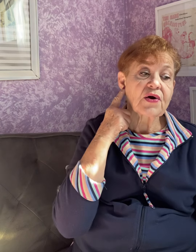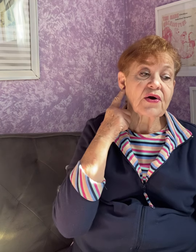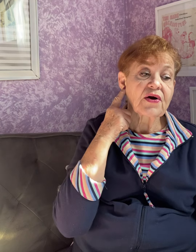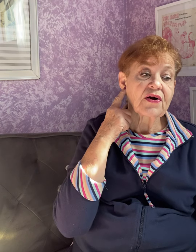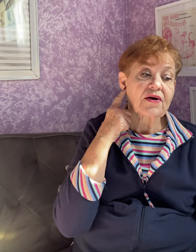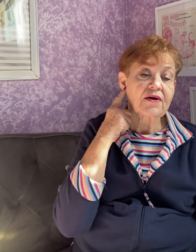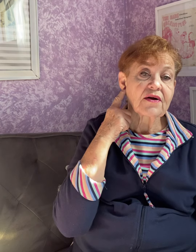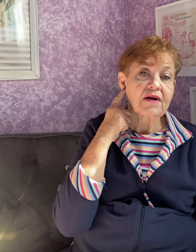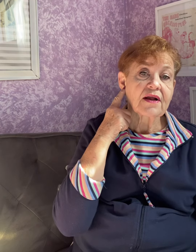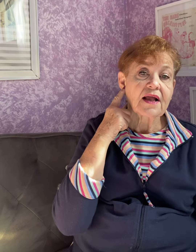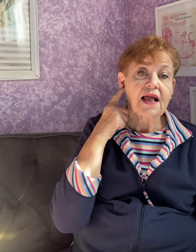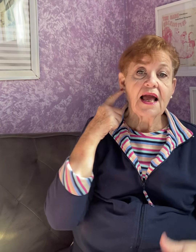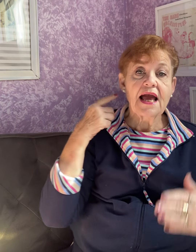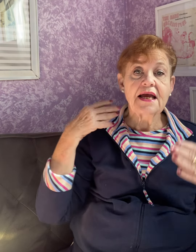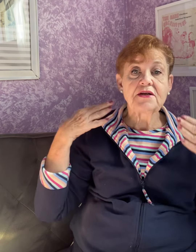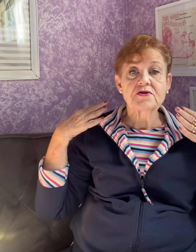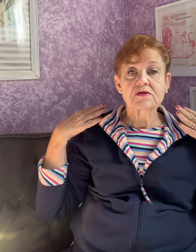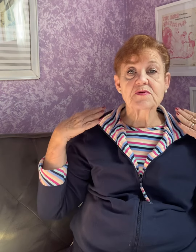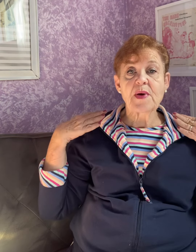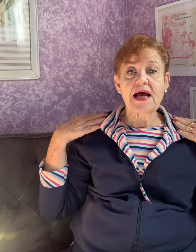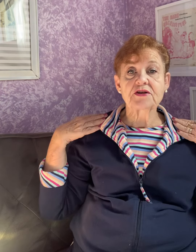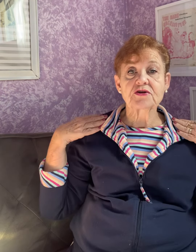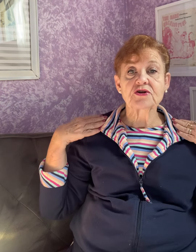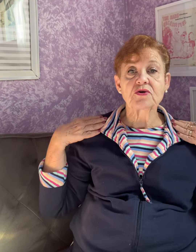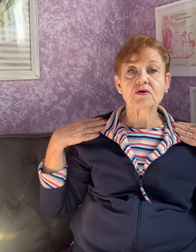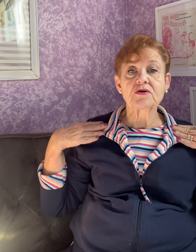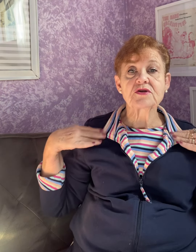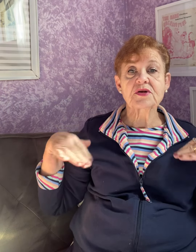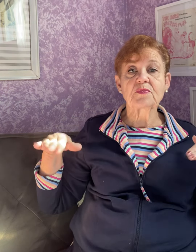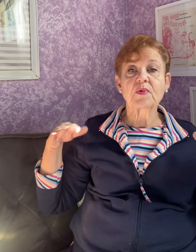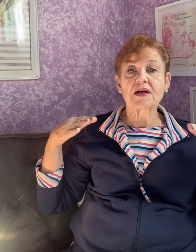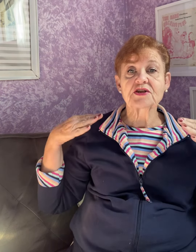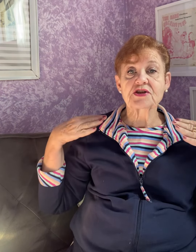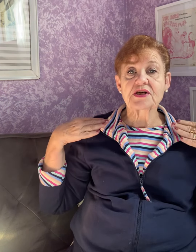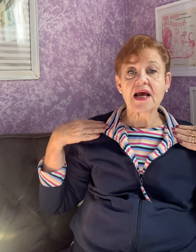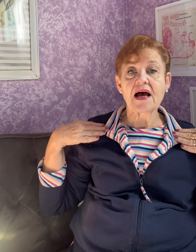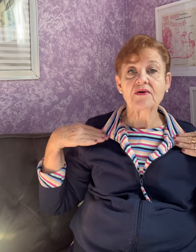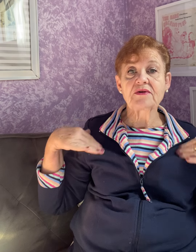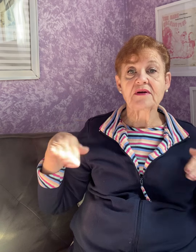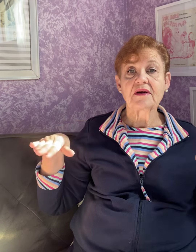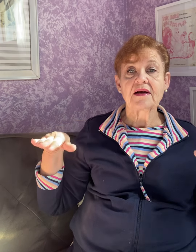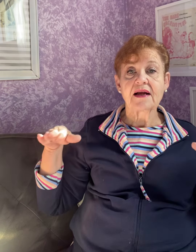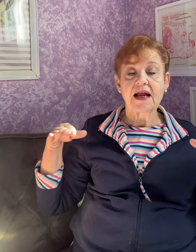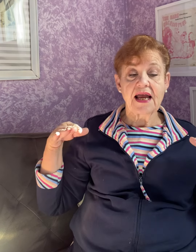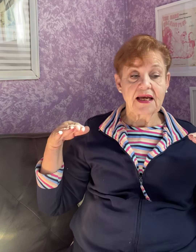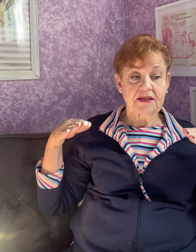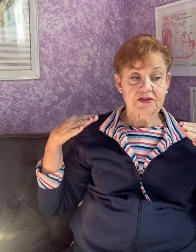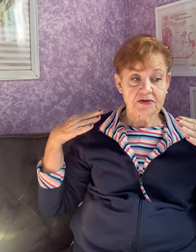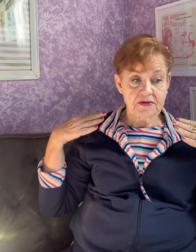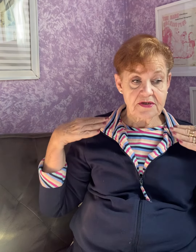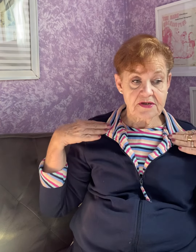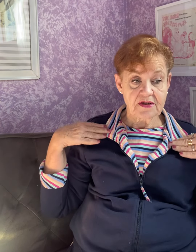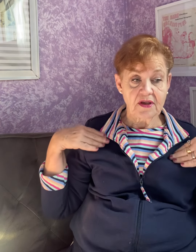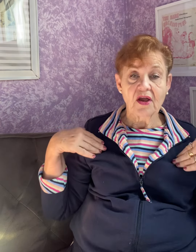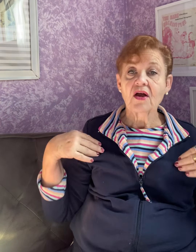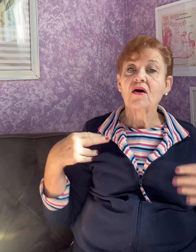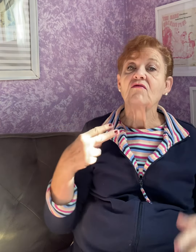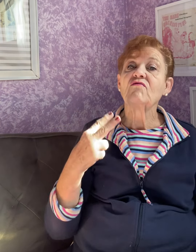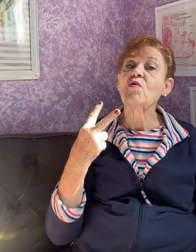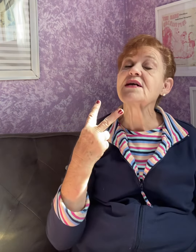Here. Angels, pat your shoulders and brush down. Angels.